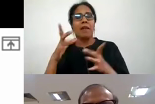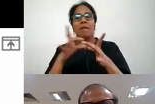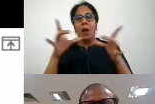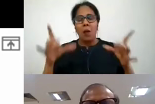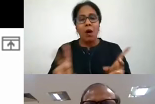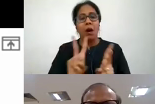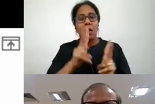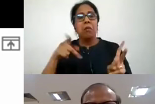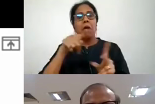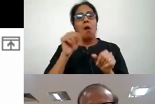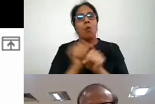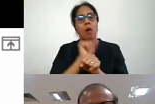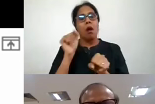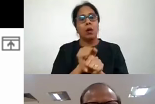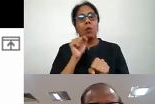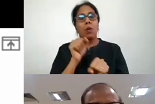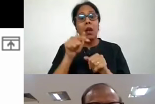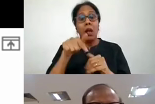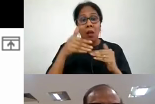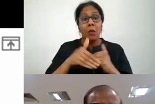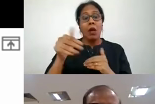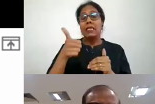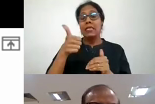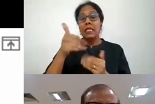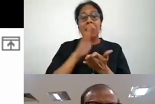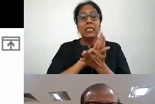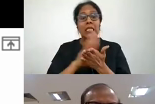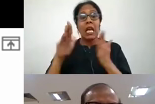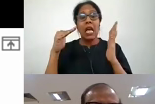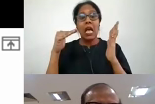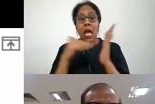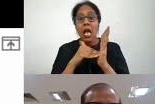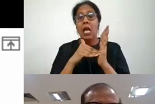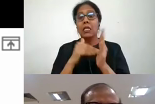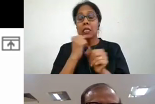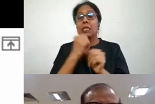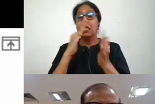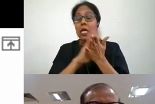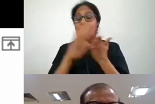see that how 6 gigahertz band can be opened in our country.